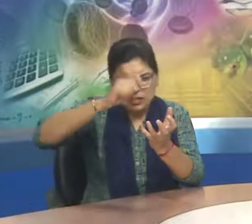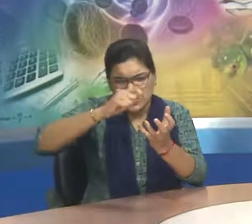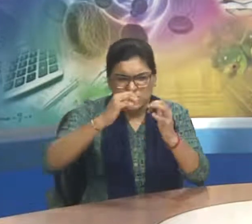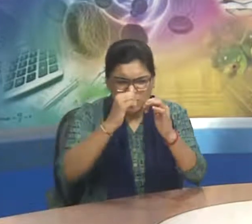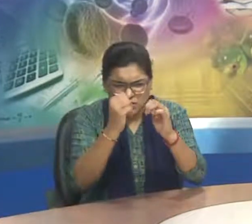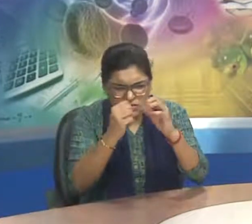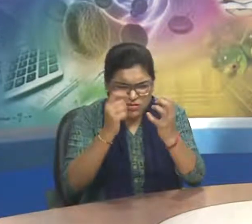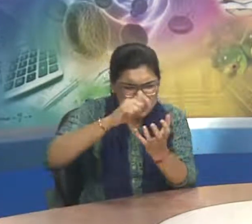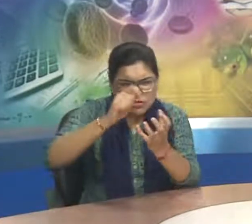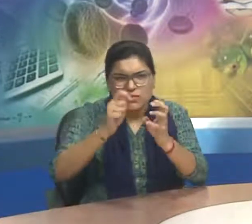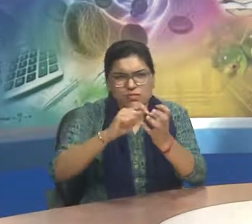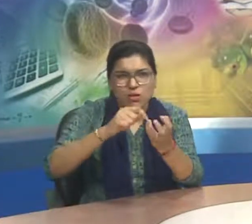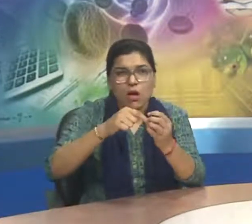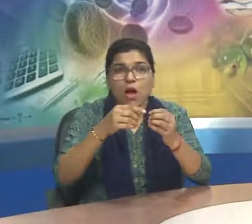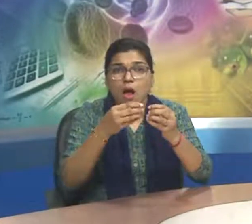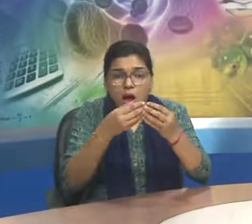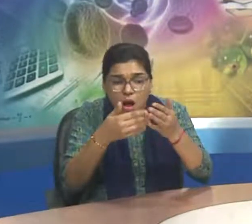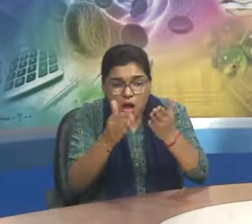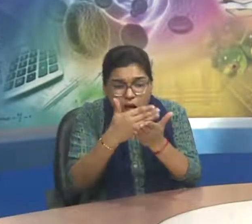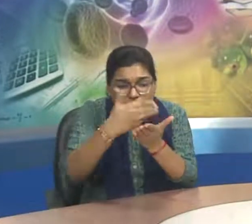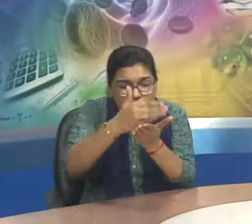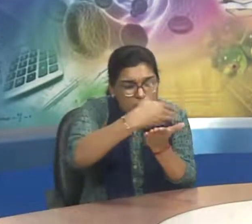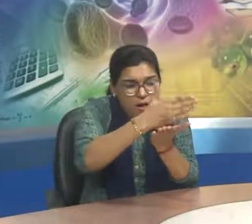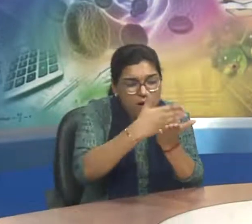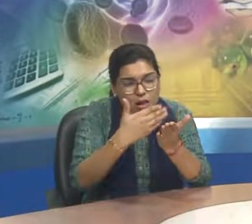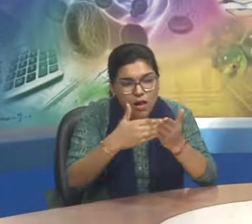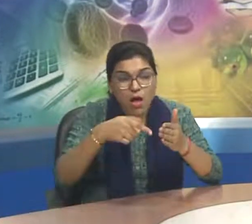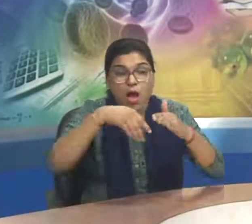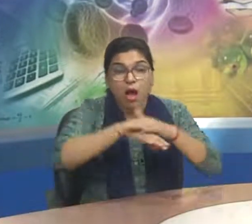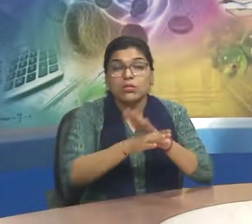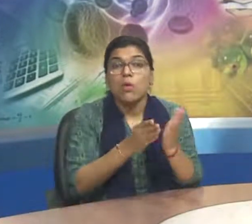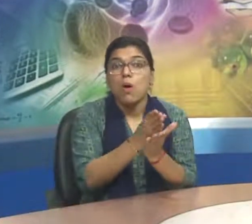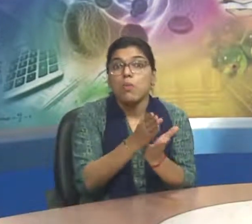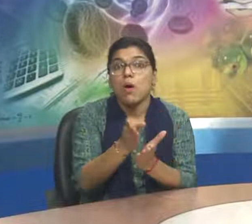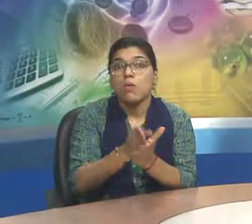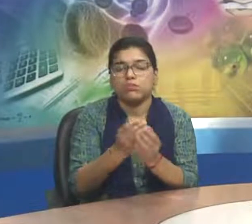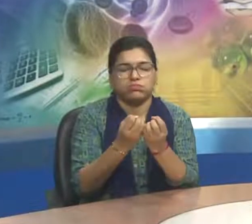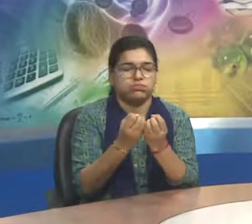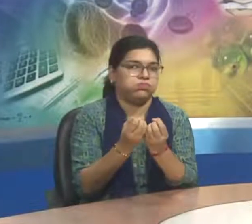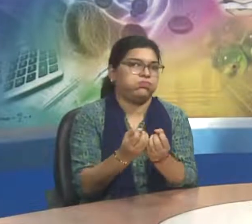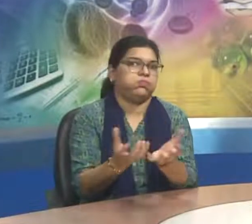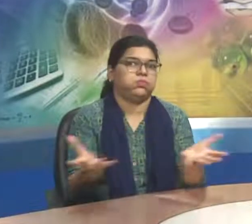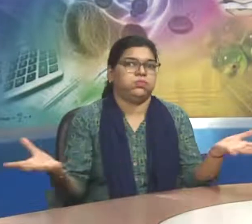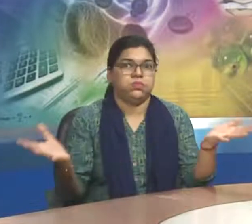aluminium, iron, copper, lead, zinc, and mercury, etc.